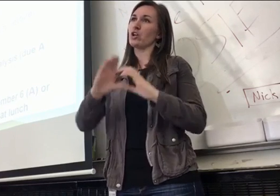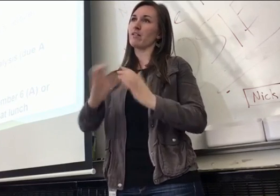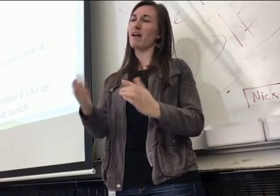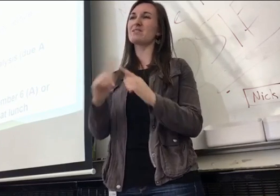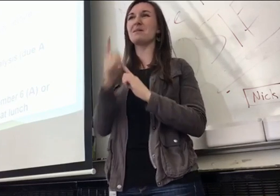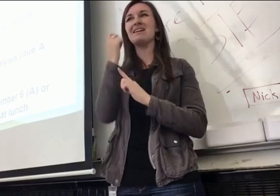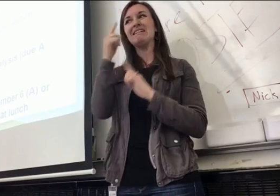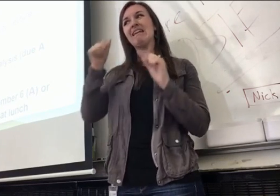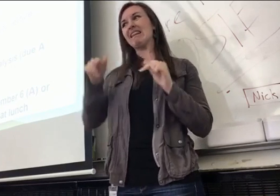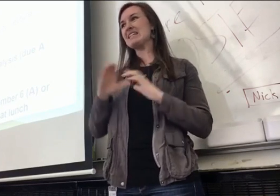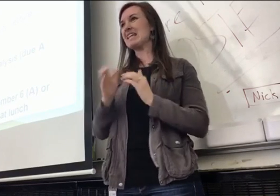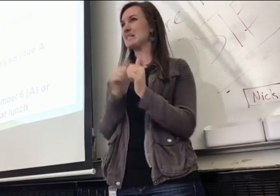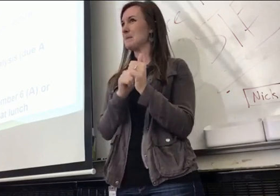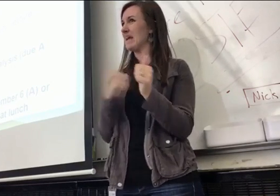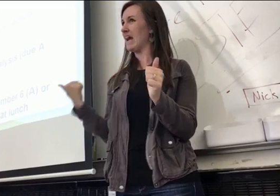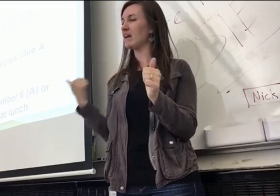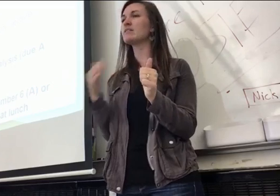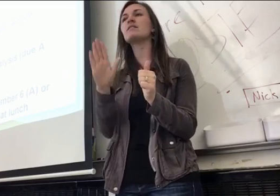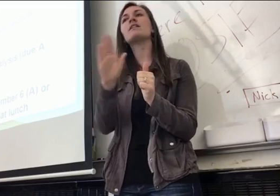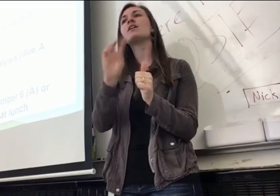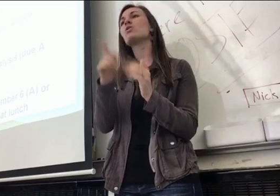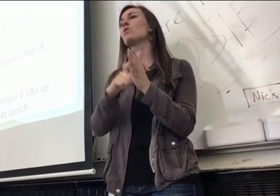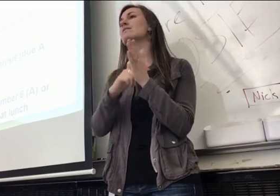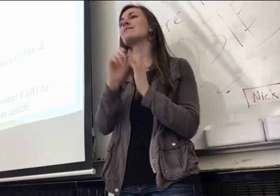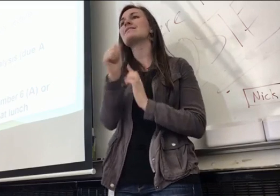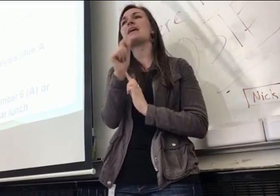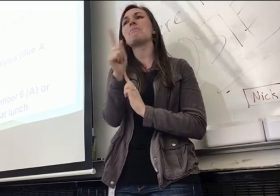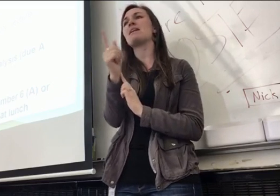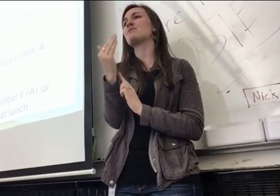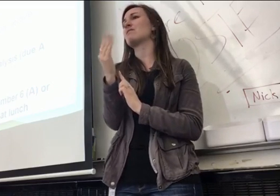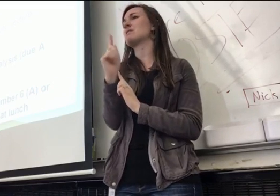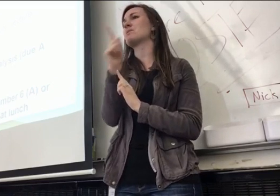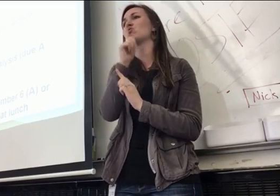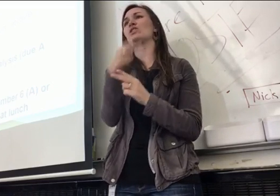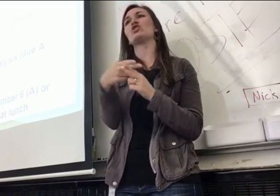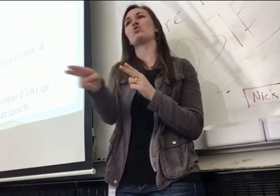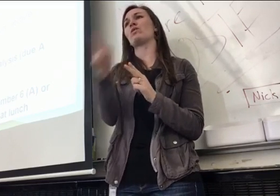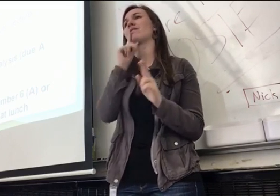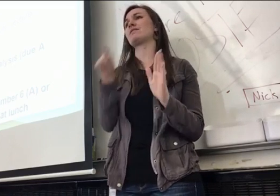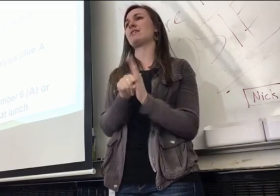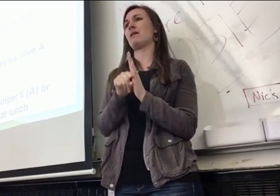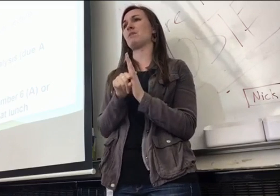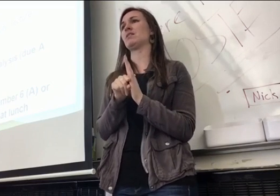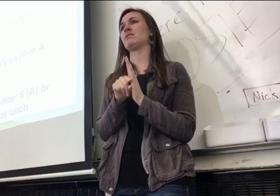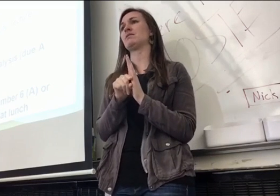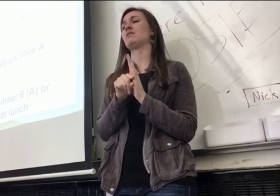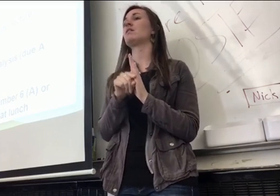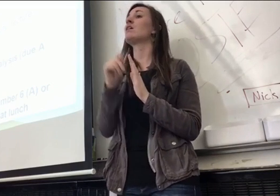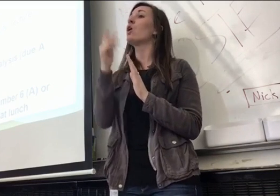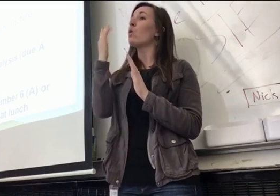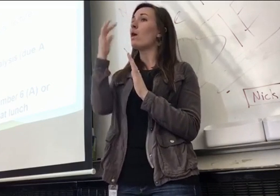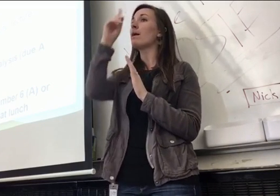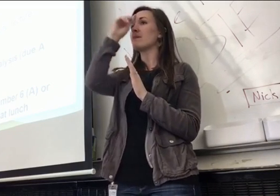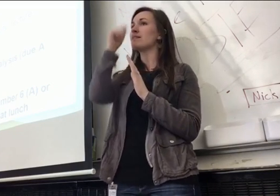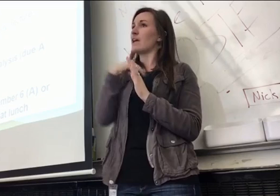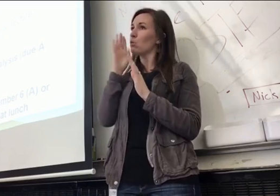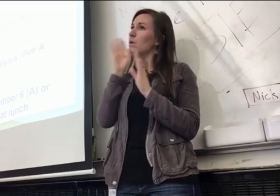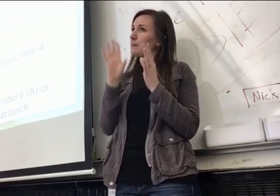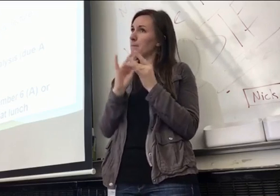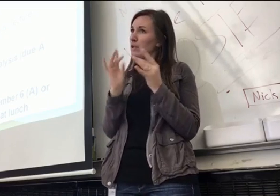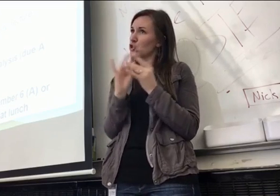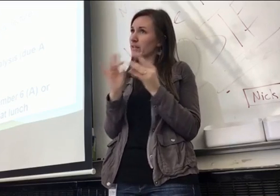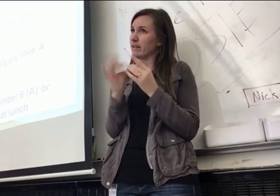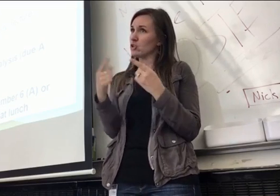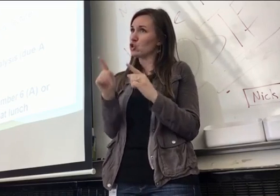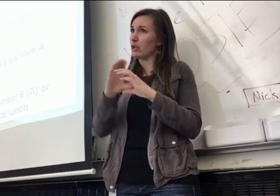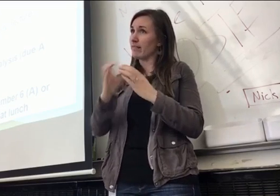behind. So it'll only take you about 10 to 15 minutes to complete. Very, very short assignment, just because I'm going to reference it in class and I want to make sure you know what